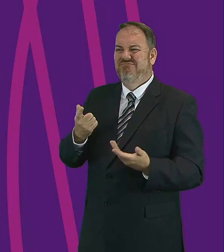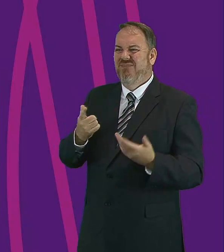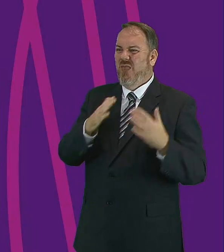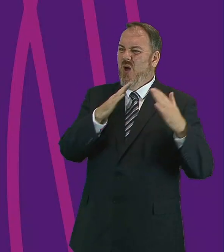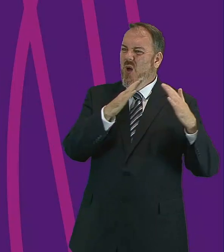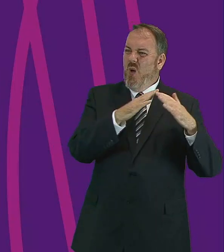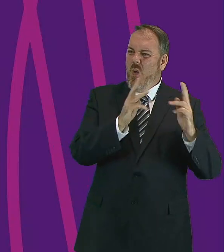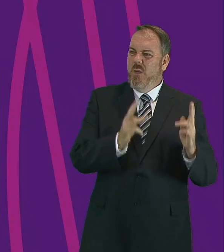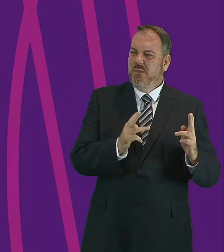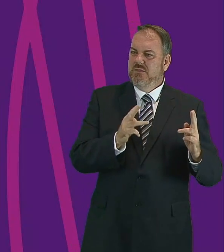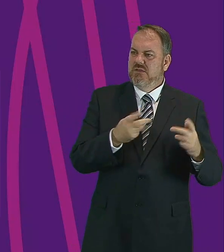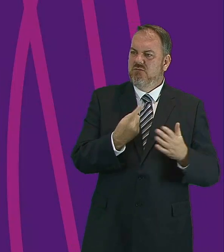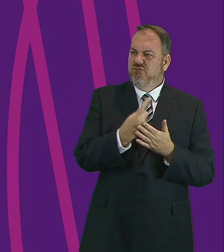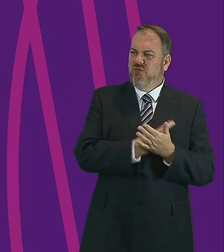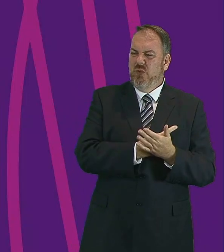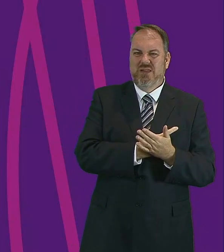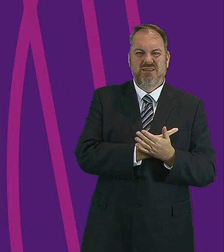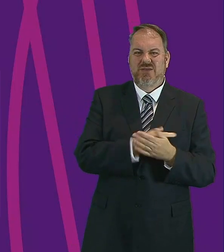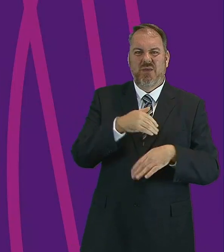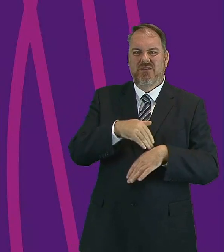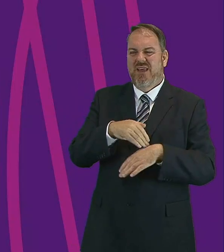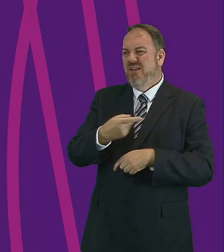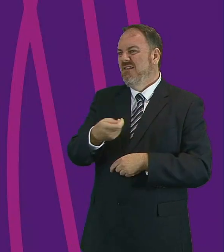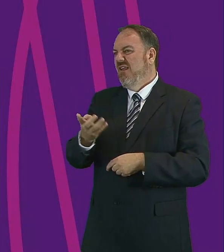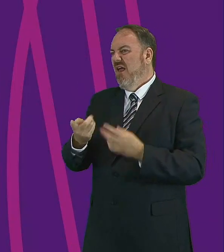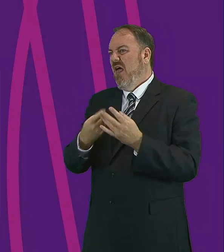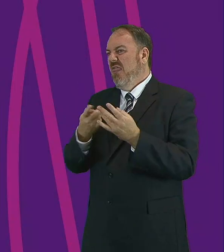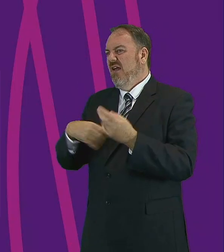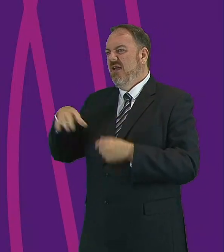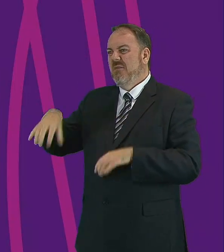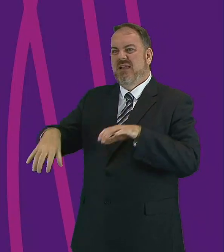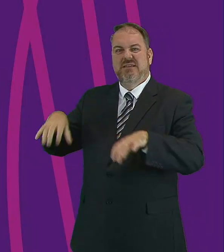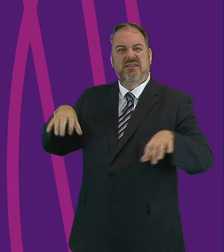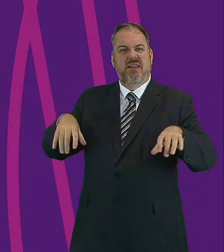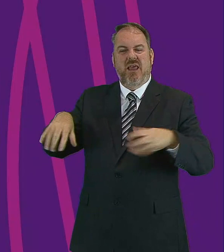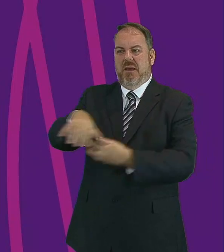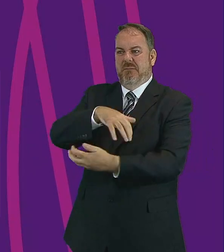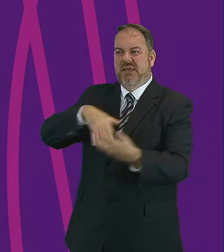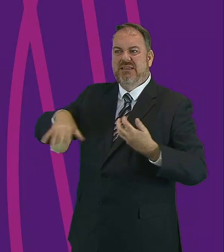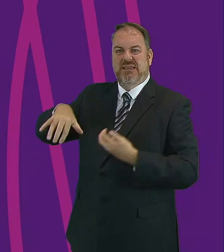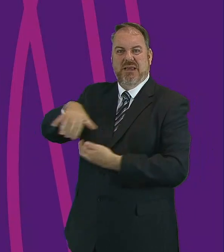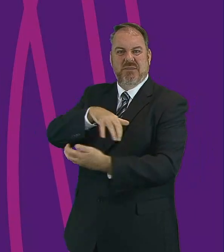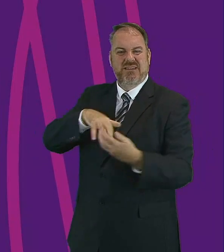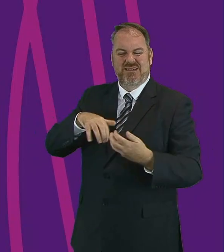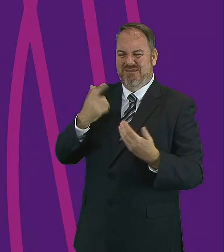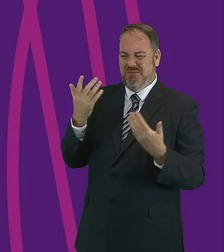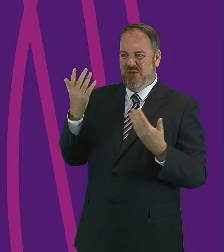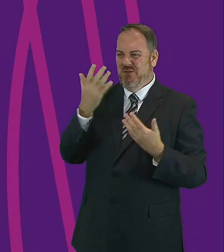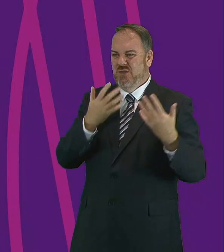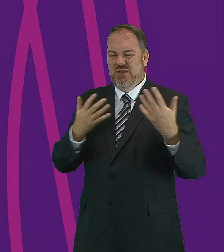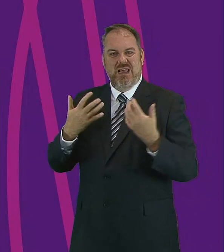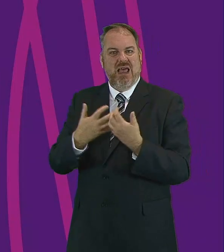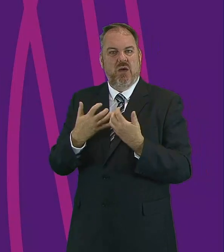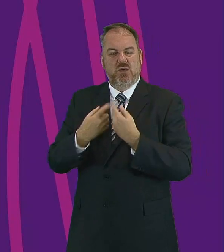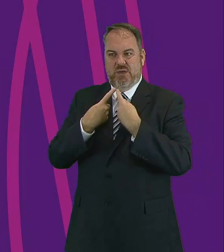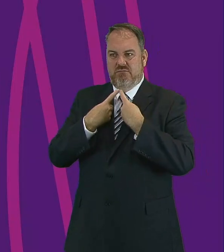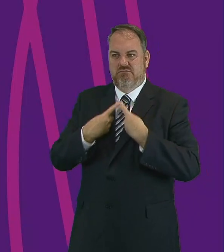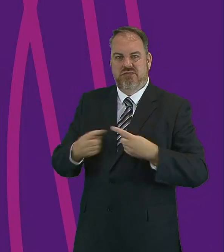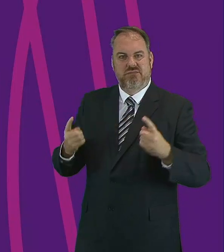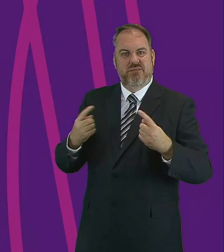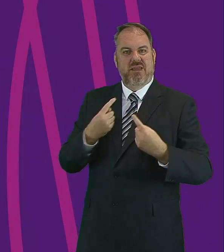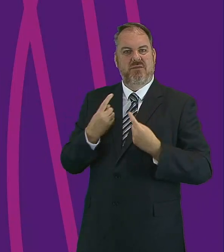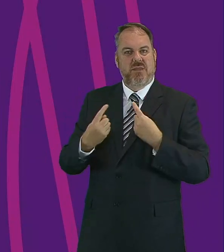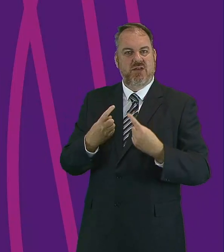to other places where more people from more households are mixing. And communicating this will be a bigger challenge as